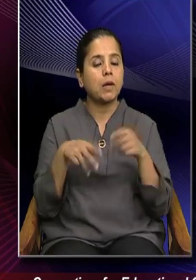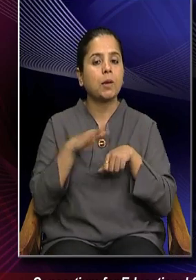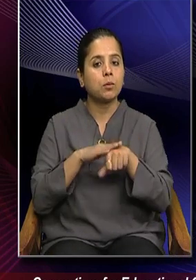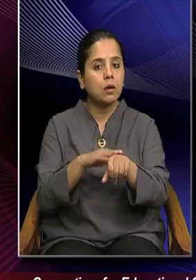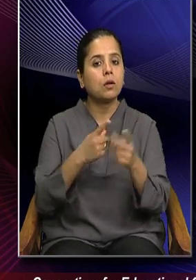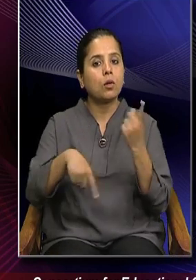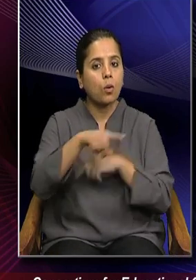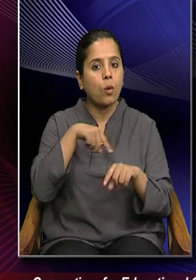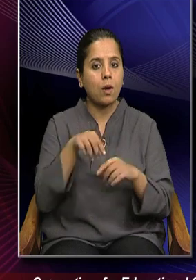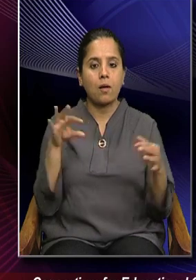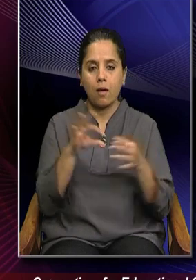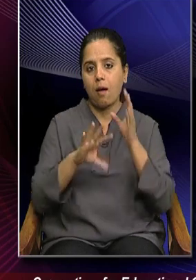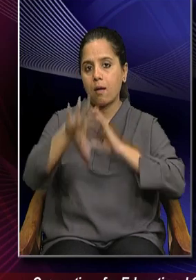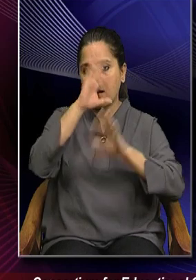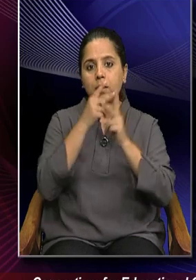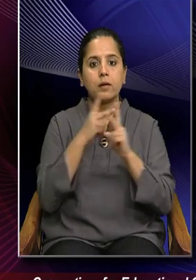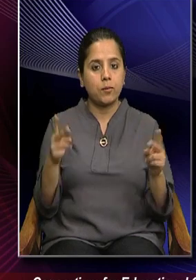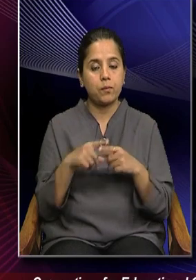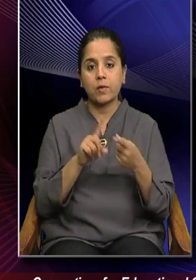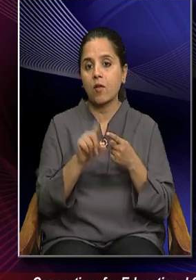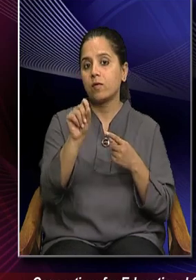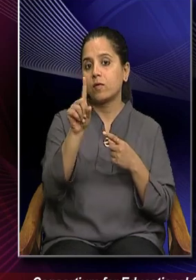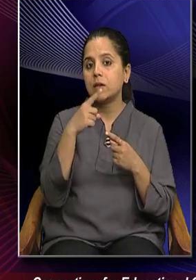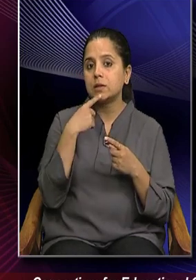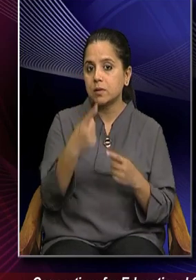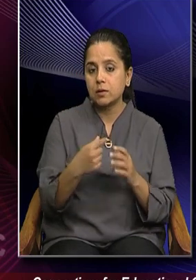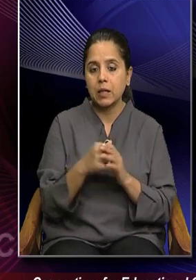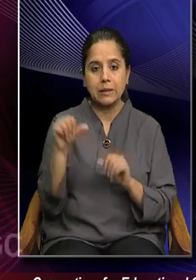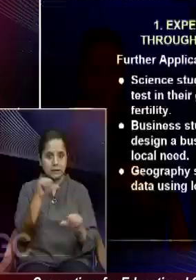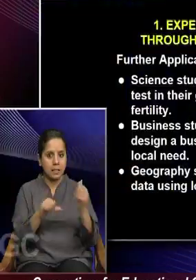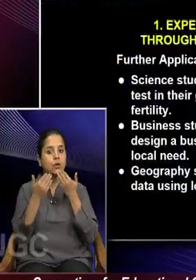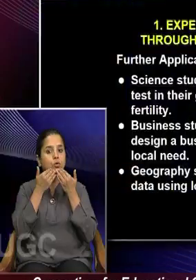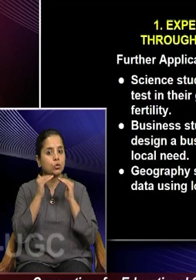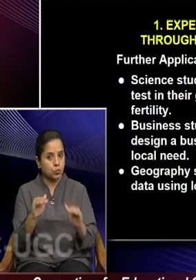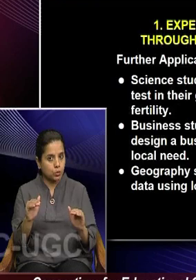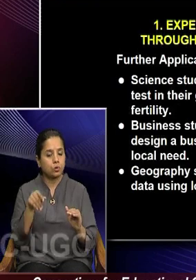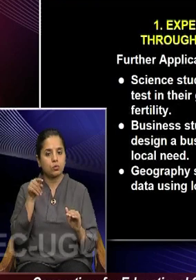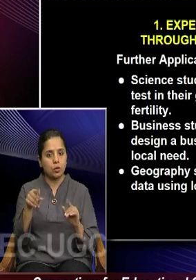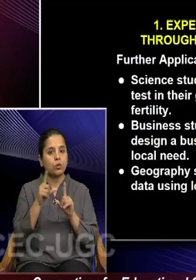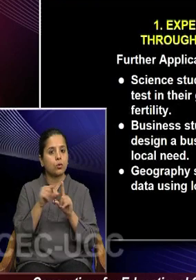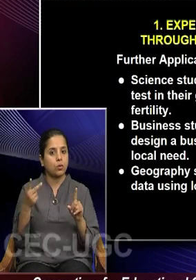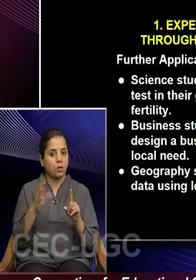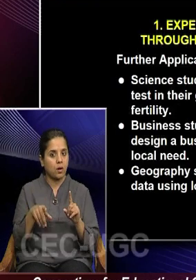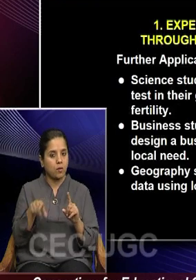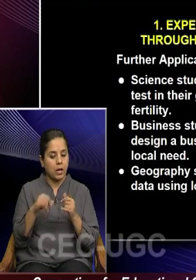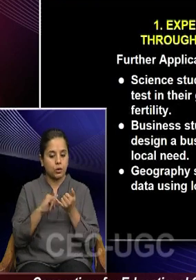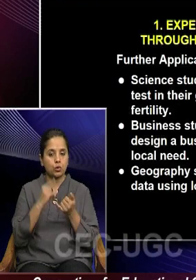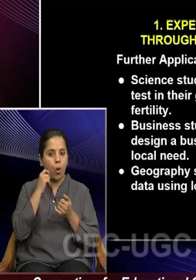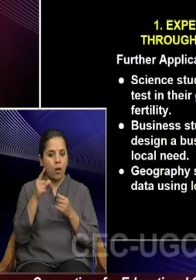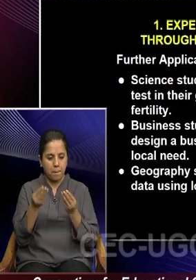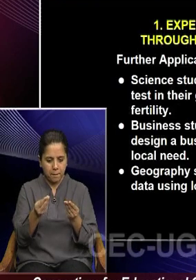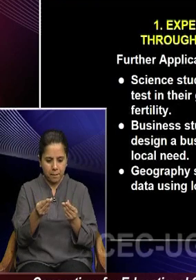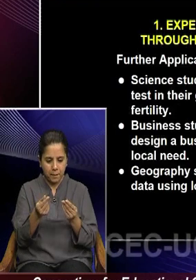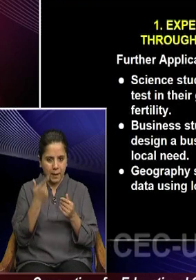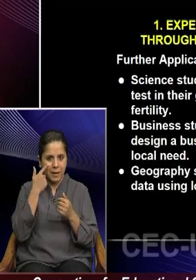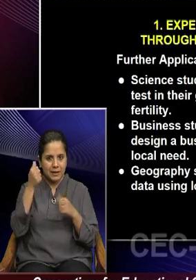experiential based learning. The first is science students conduct a soil test